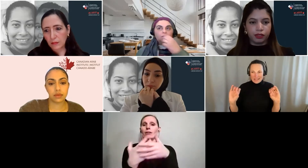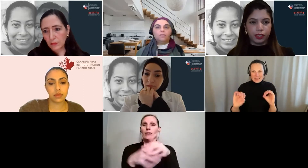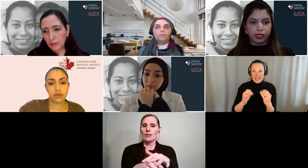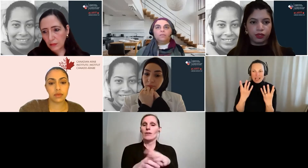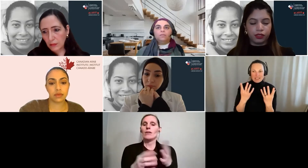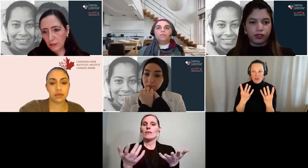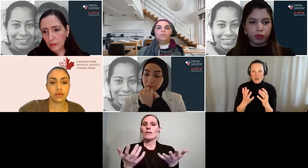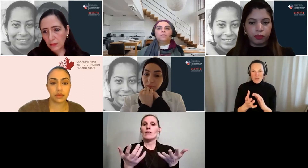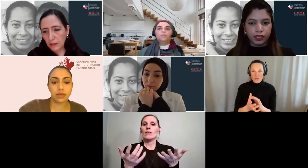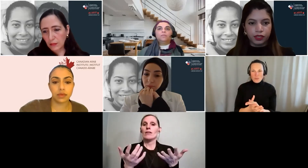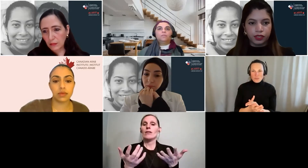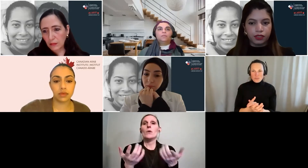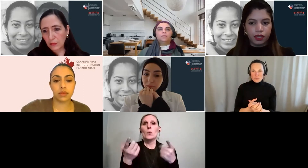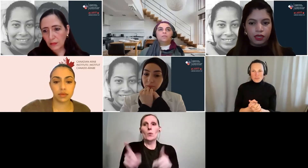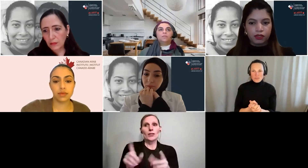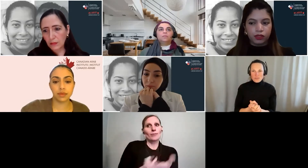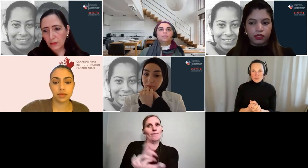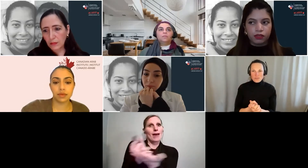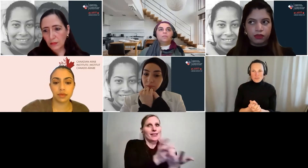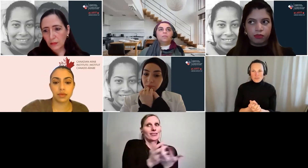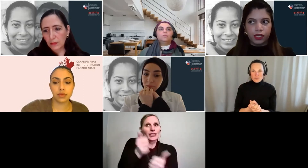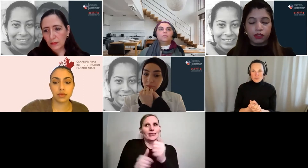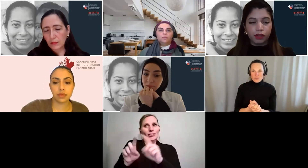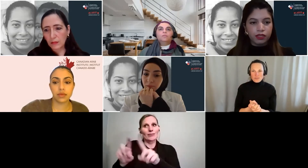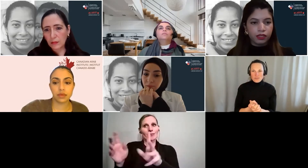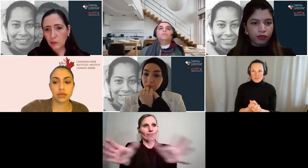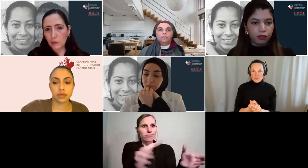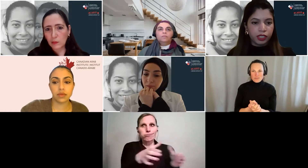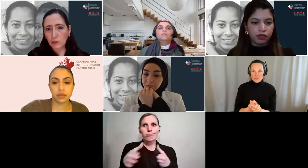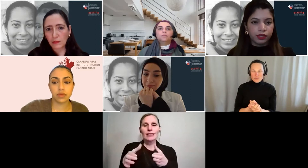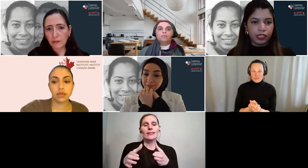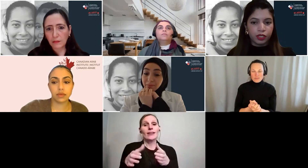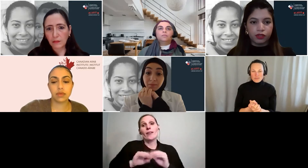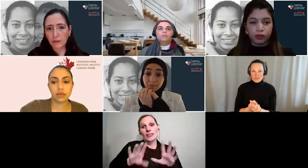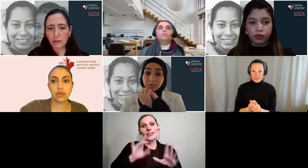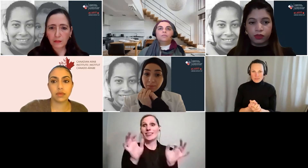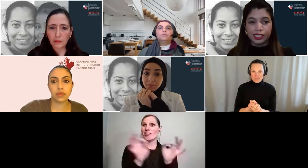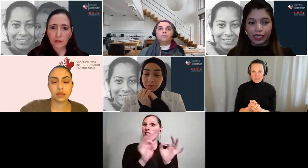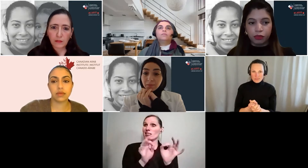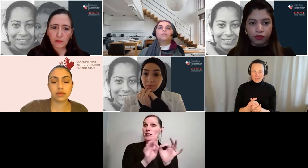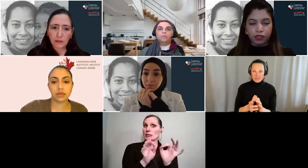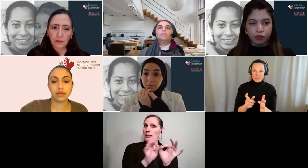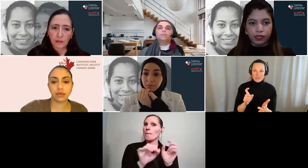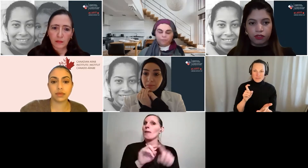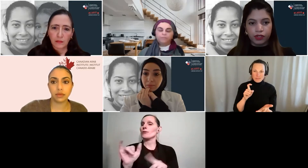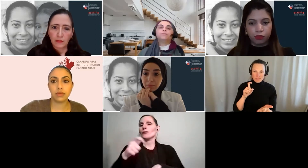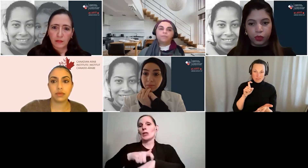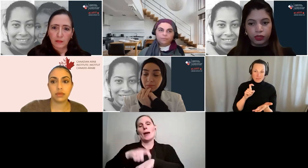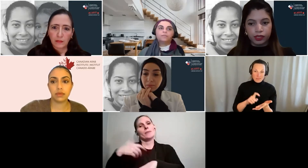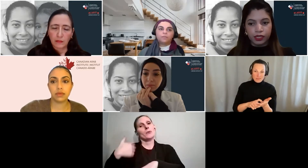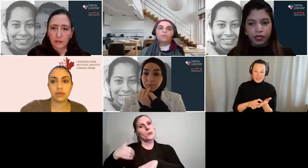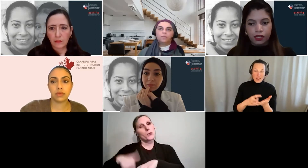communicate and market to different populations. So it's a cost investment, definitely, but it's also a time investment that's